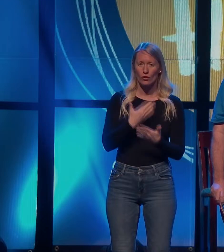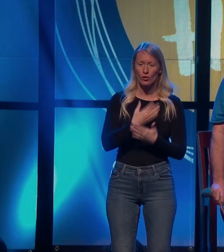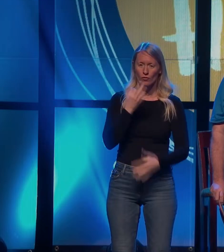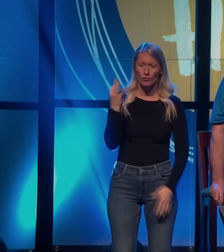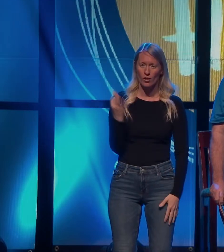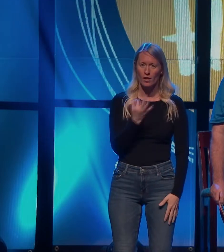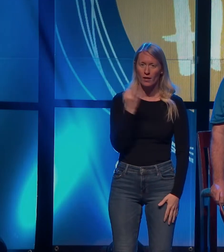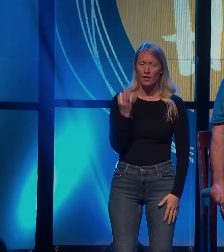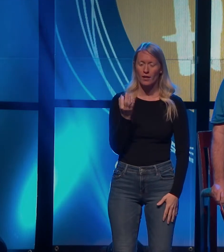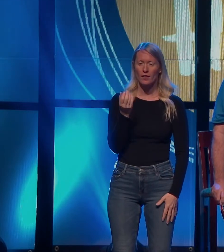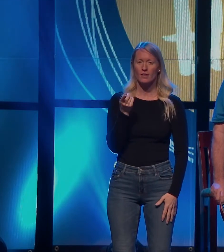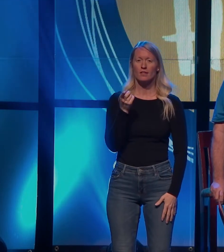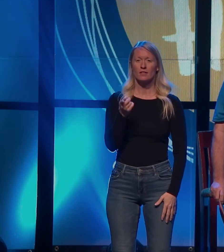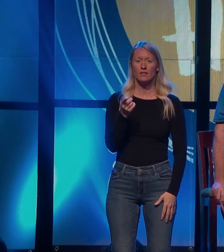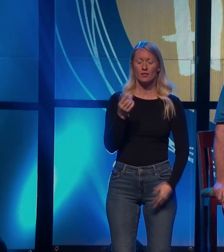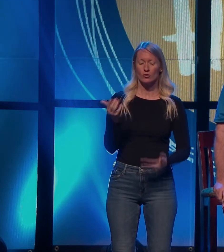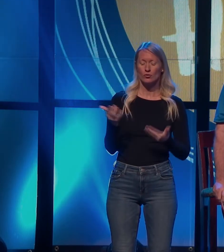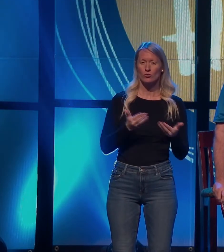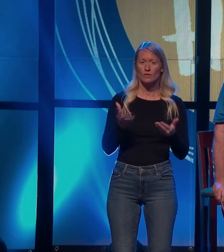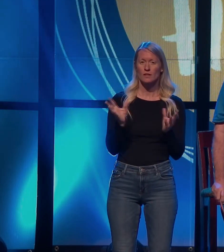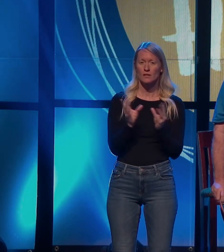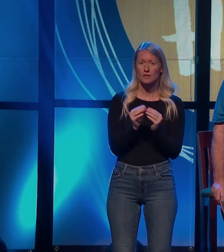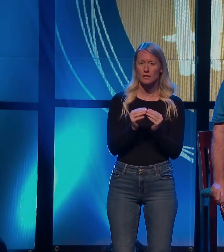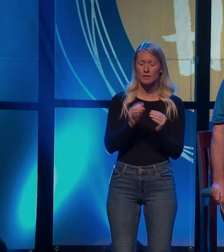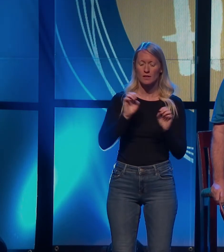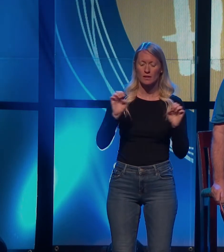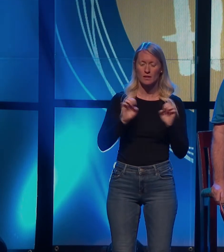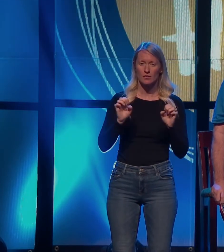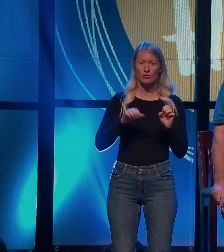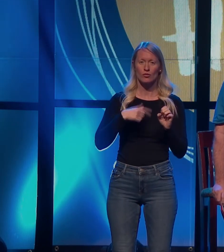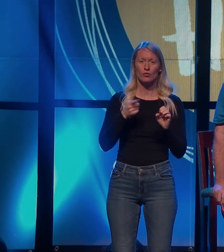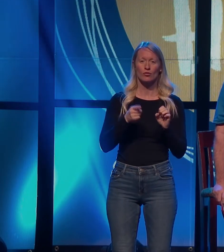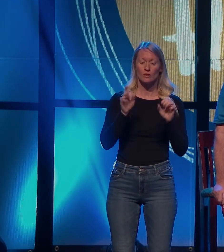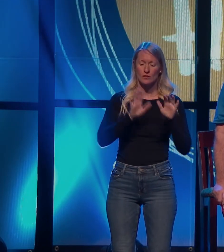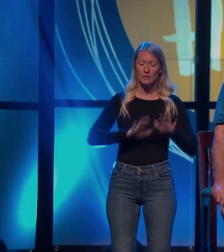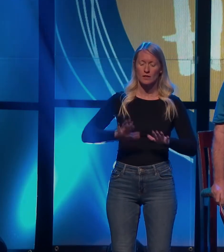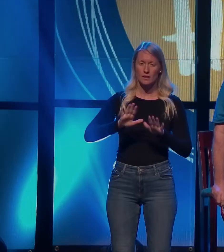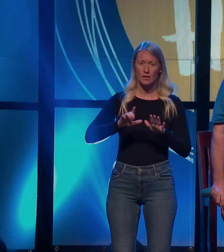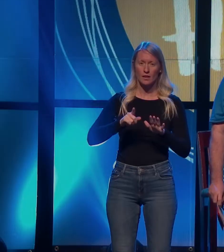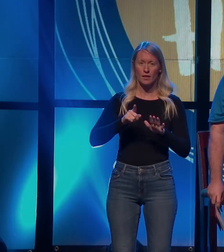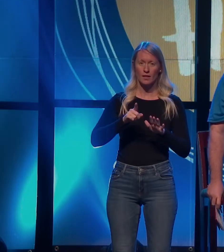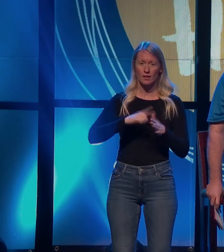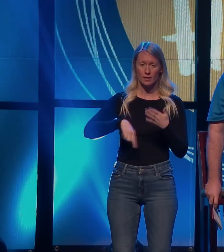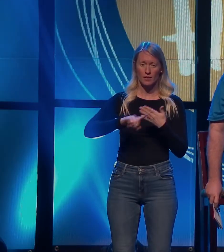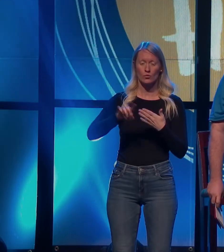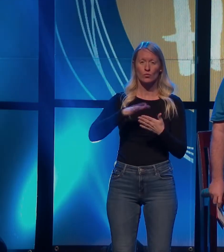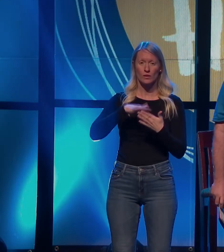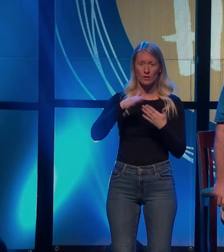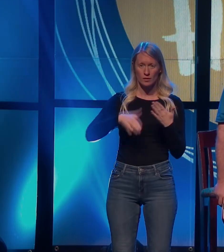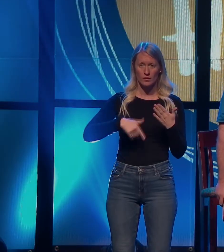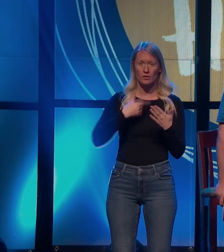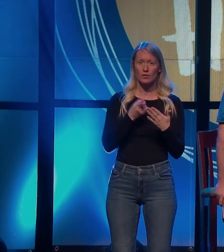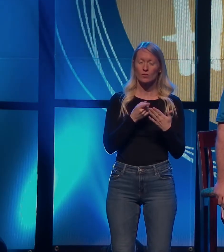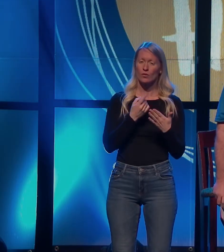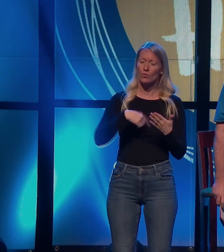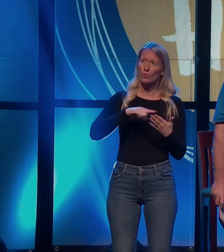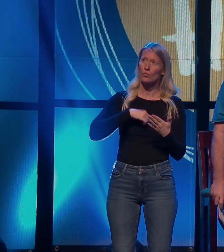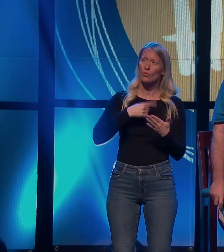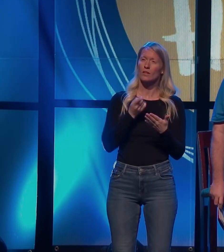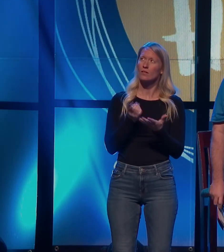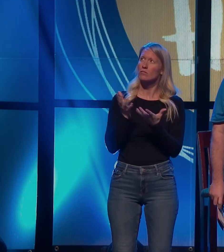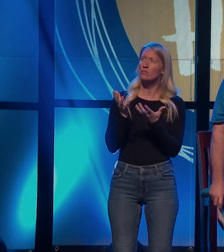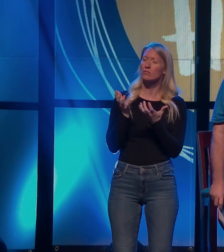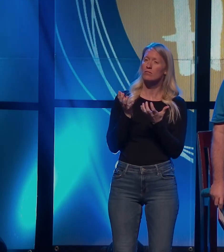Easter Sunday next weekend, God, I pray for those times that we would pursue you, and that we would pursue